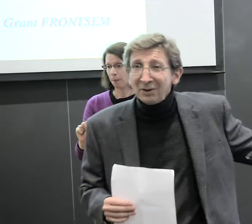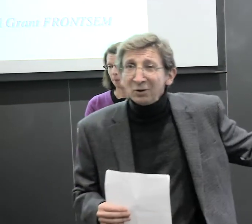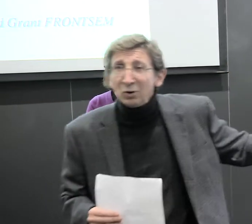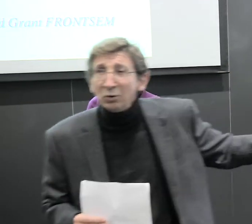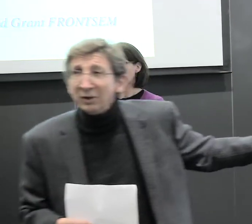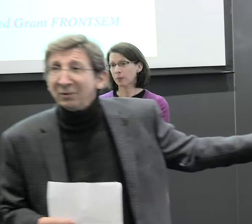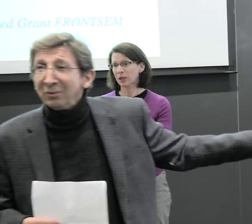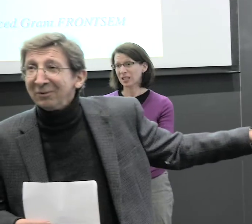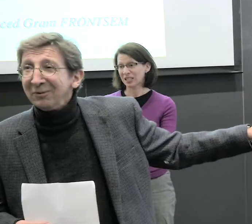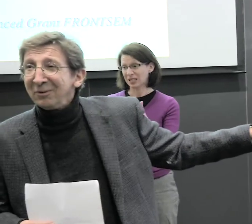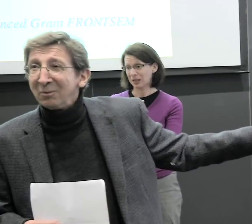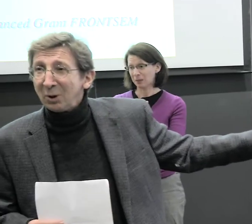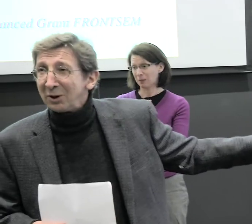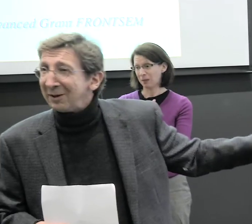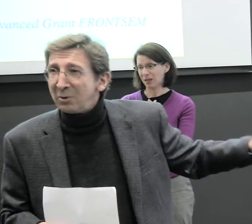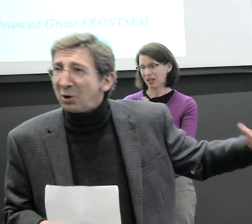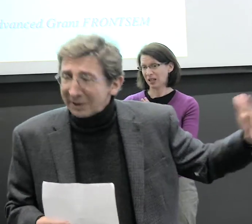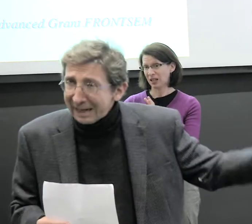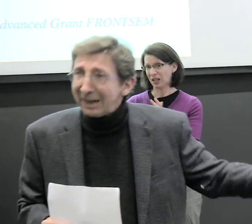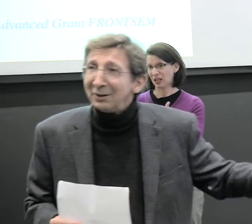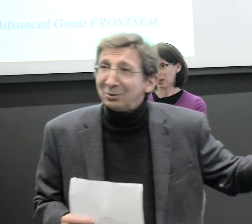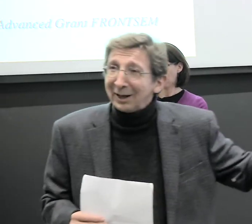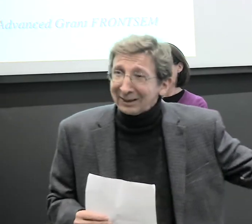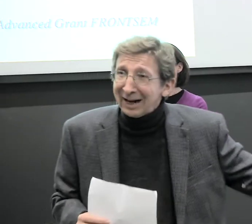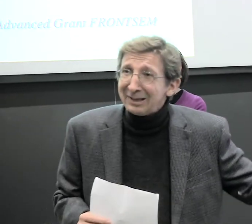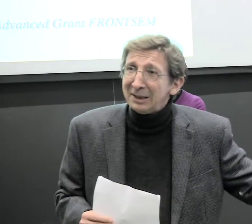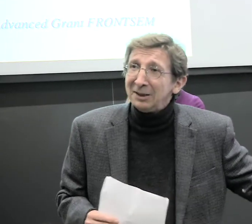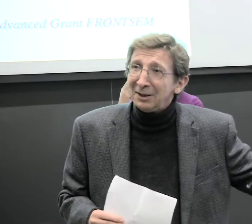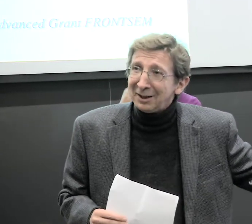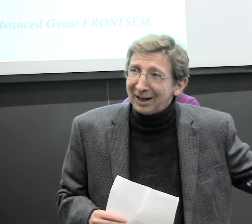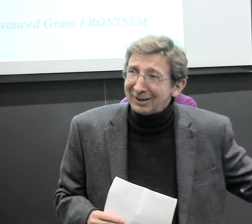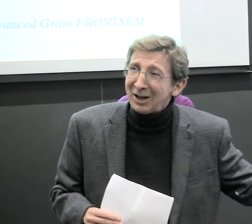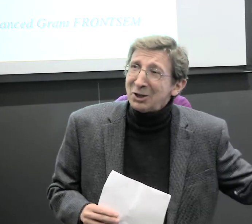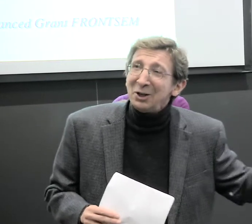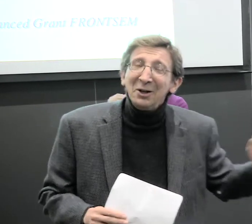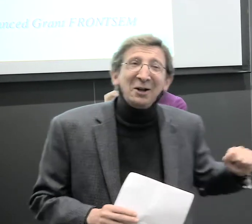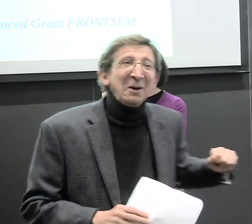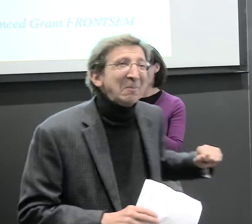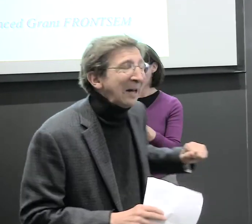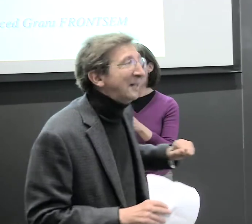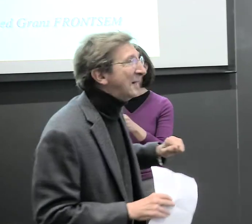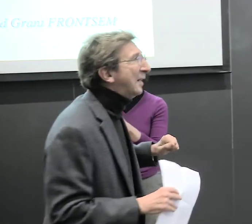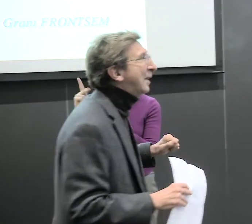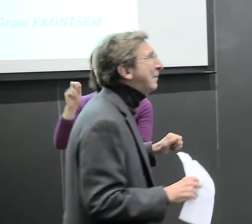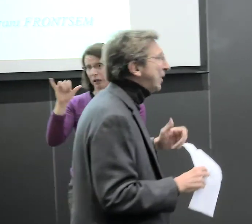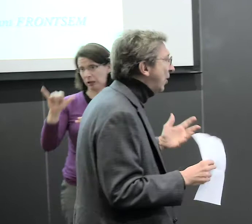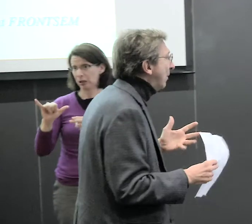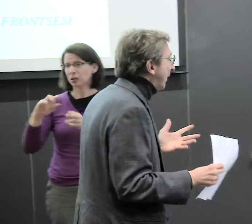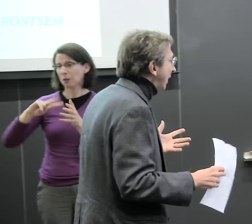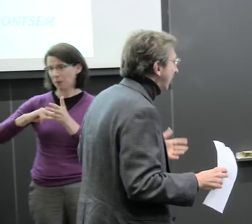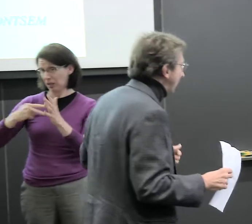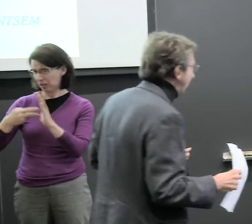his chosen words. I would not dare to characterize it as such. But,